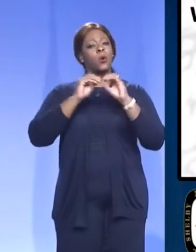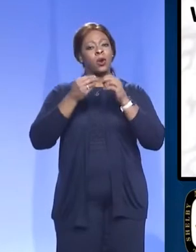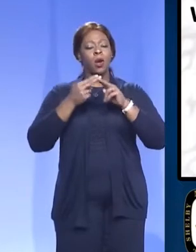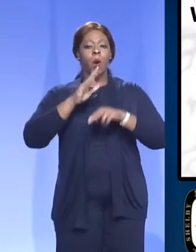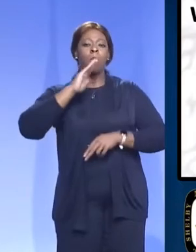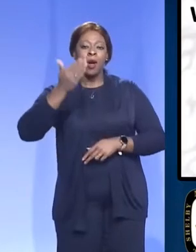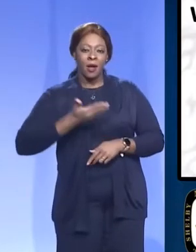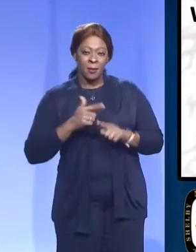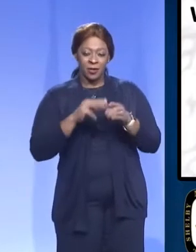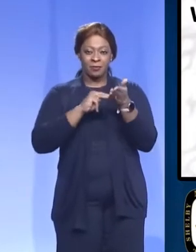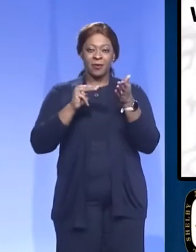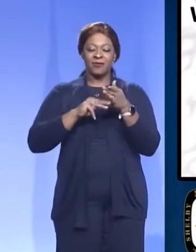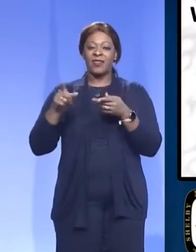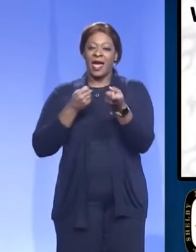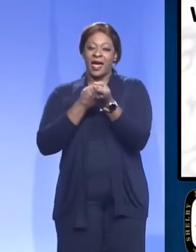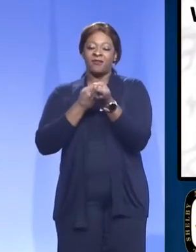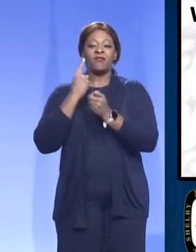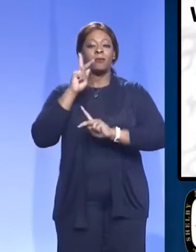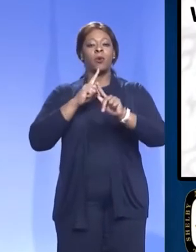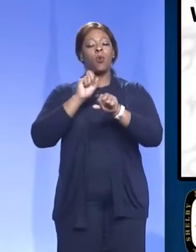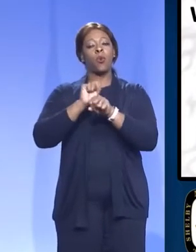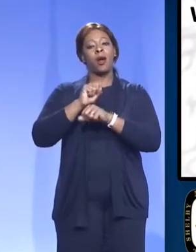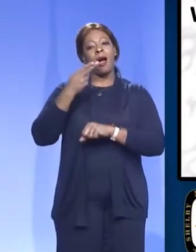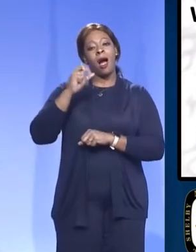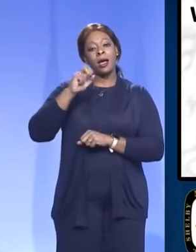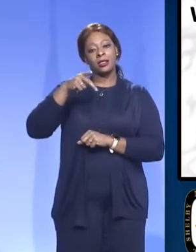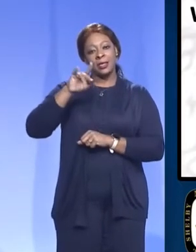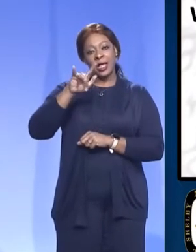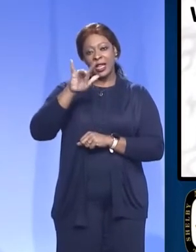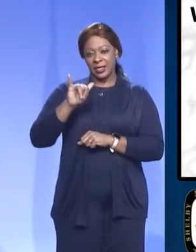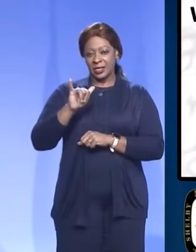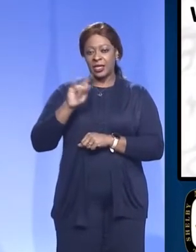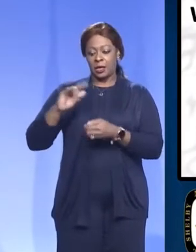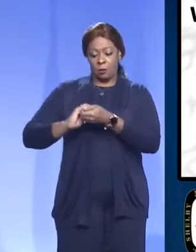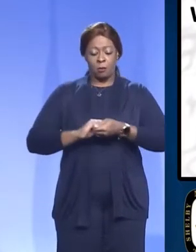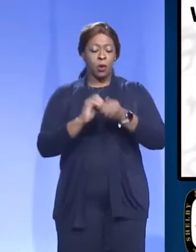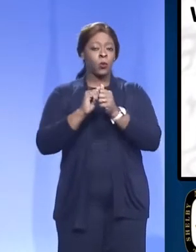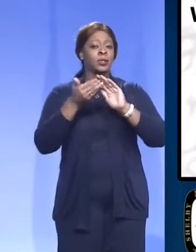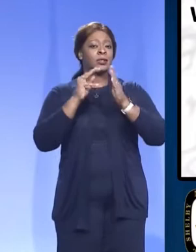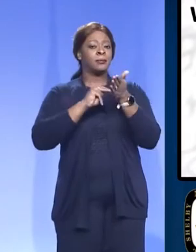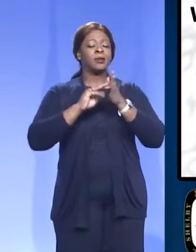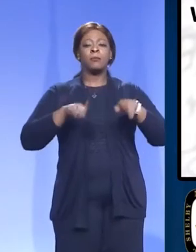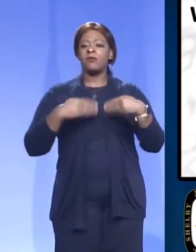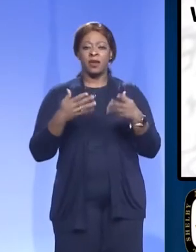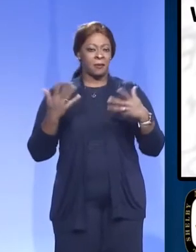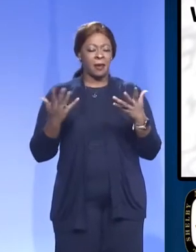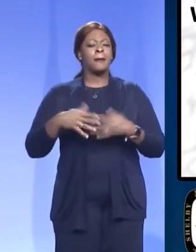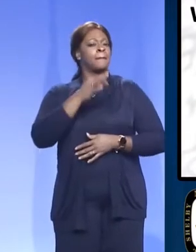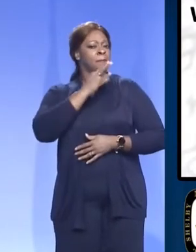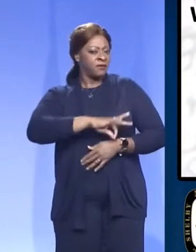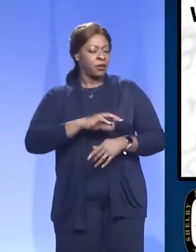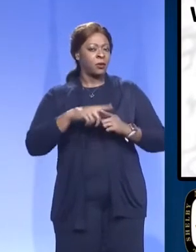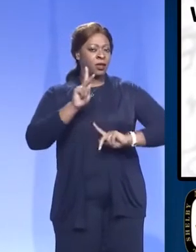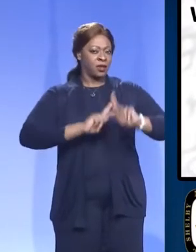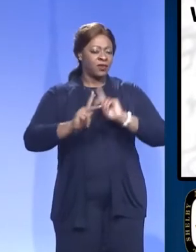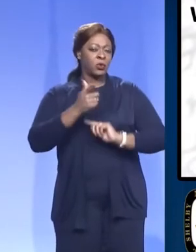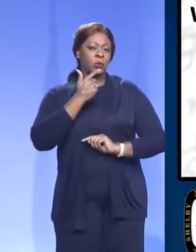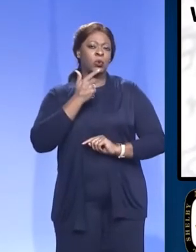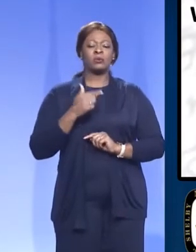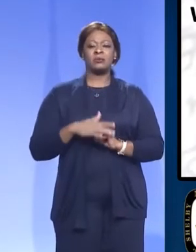advocacy organization for people in the hospitality industry. They've partnered with the City of Memphis to provide benefits to individuals who have